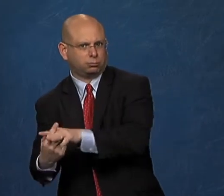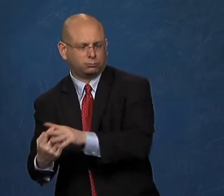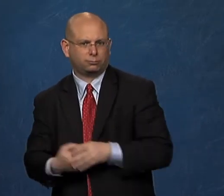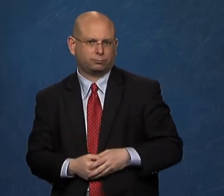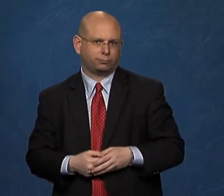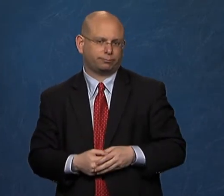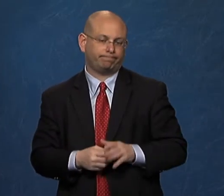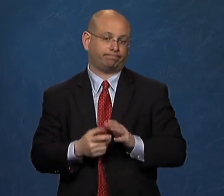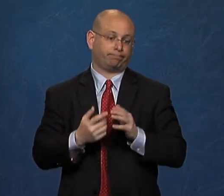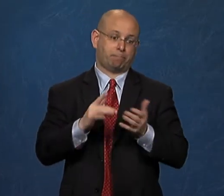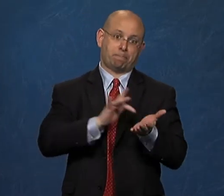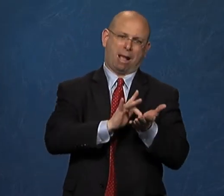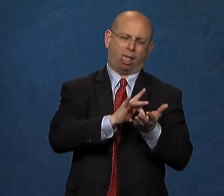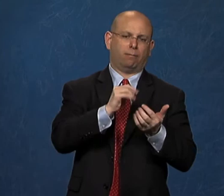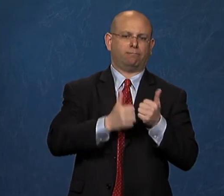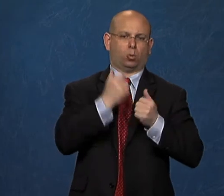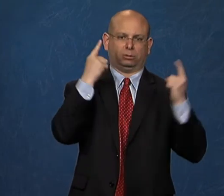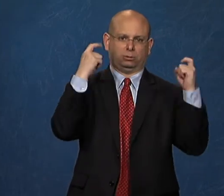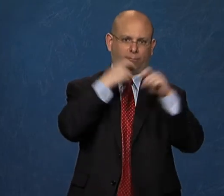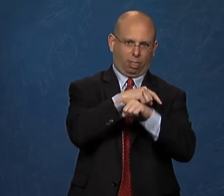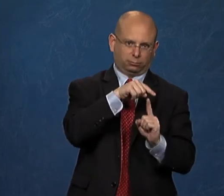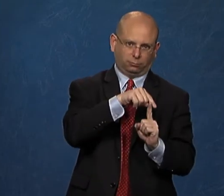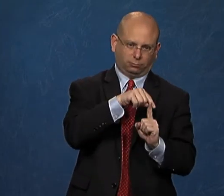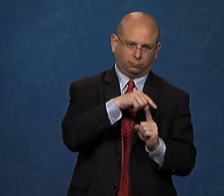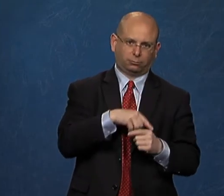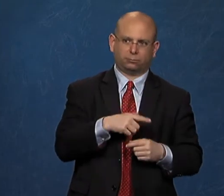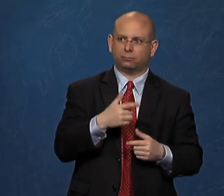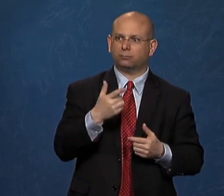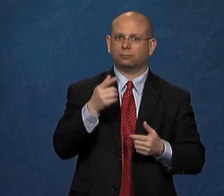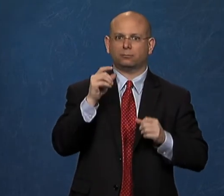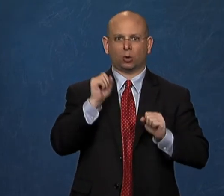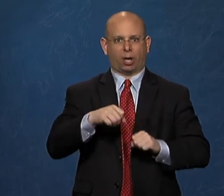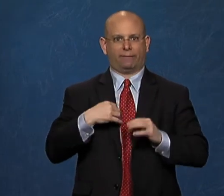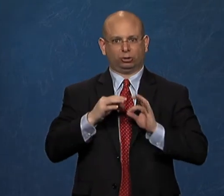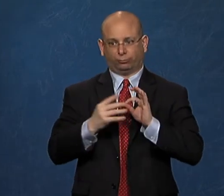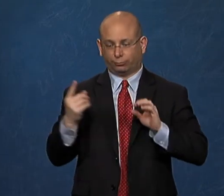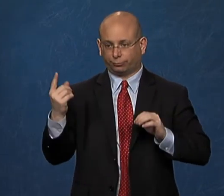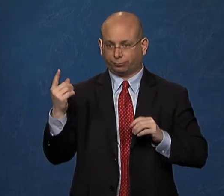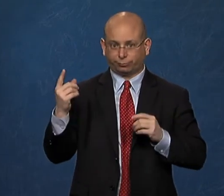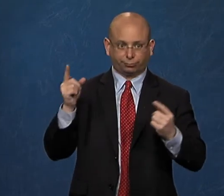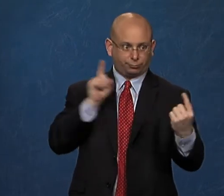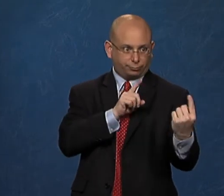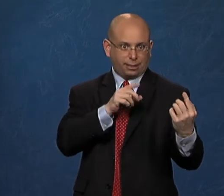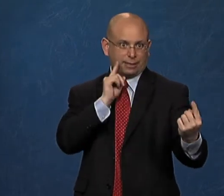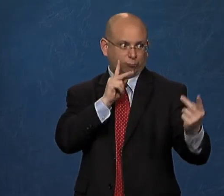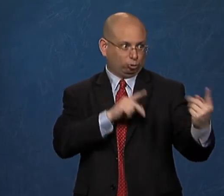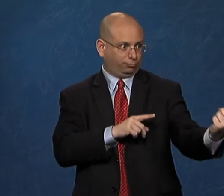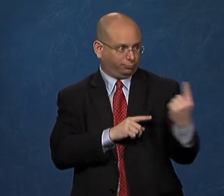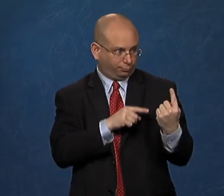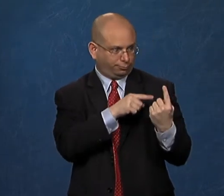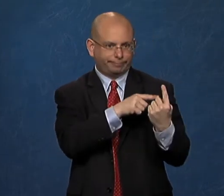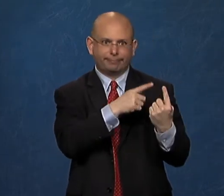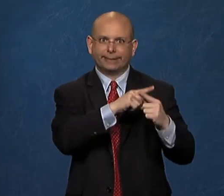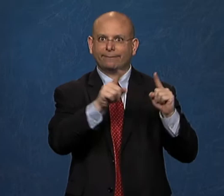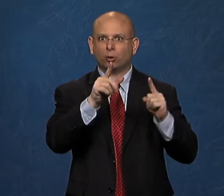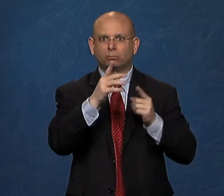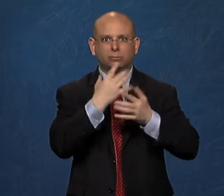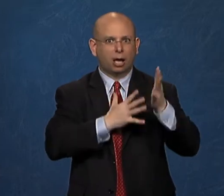different situations that may occur in each. So medical can be a very complex situation. Imagine an interpreter meeting a deaf person who has a